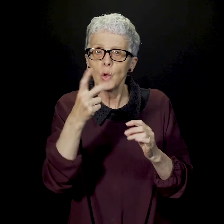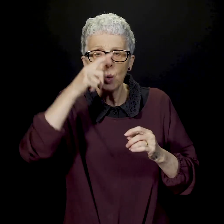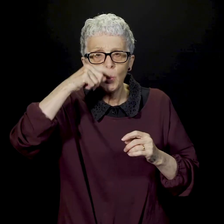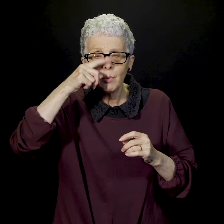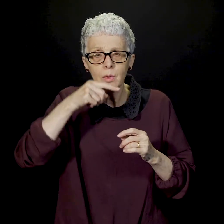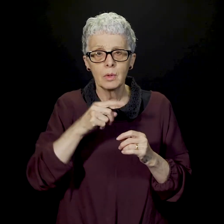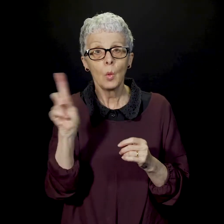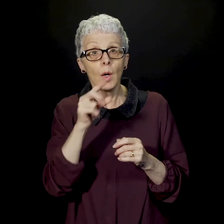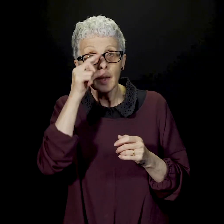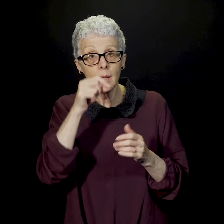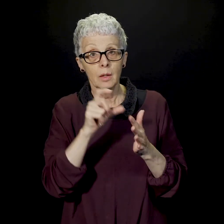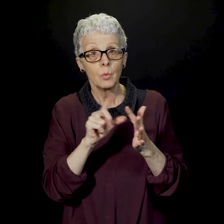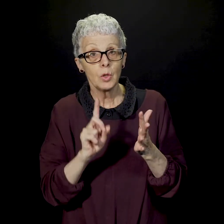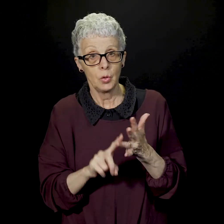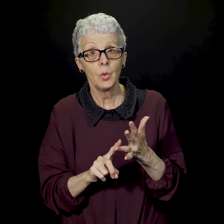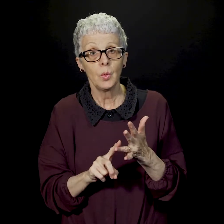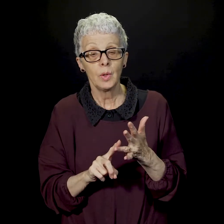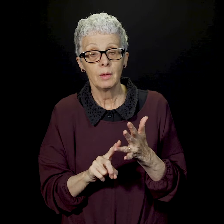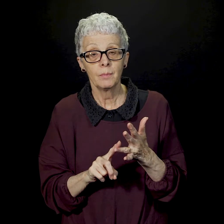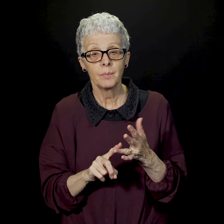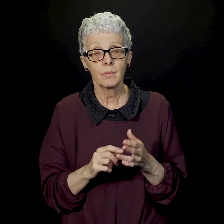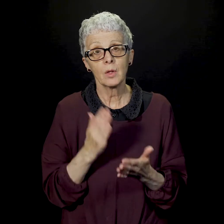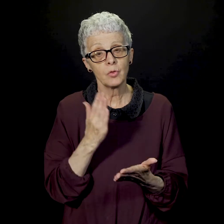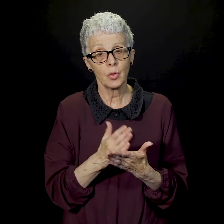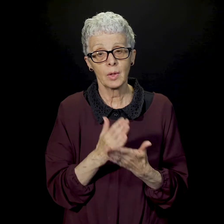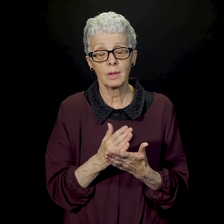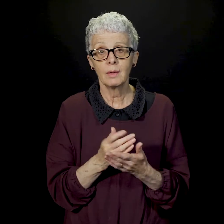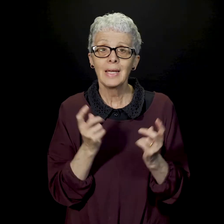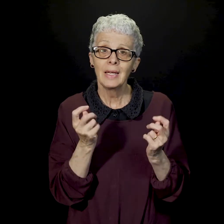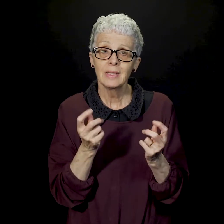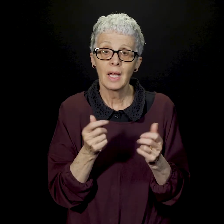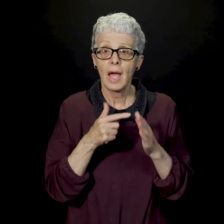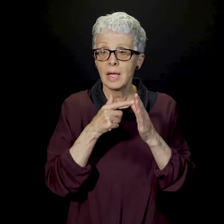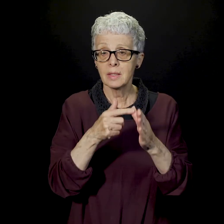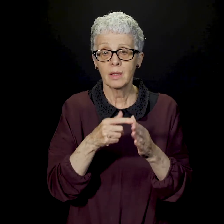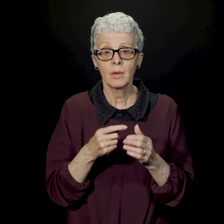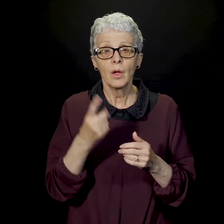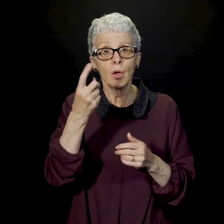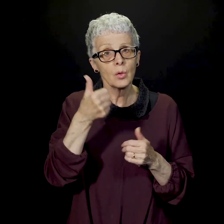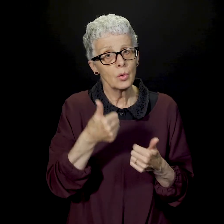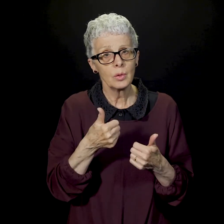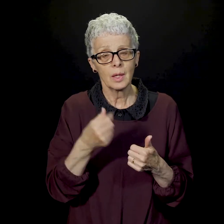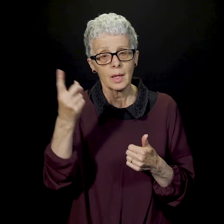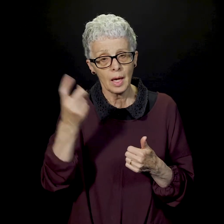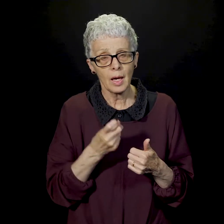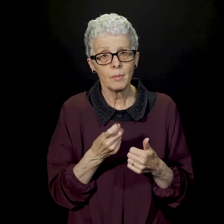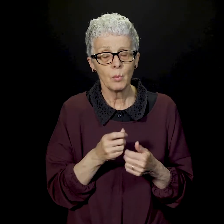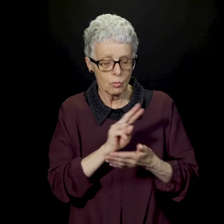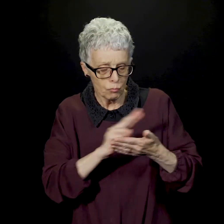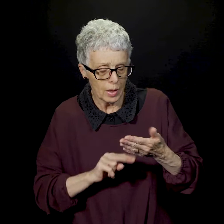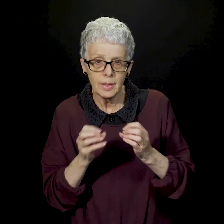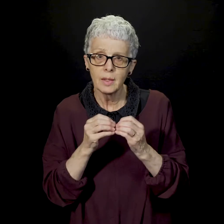So what can we do? What can we do? I think really, really simply, like, you're doing a good thing tonight. We're doing a good thing. Like, we're leaning into